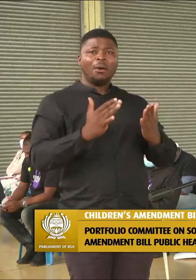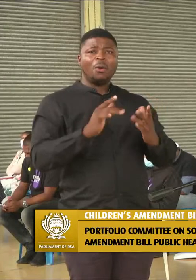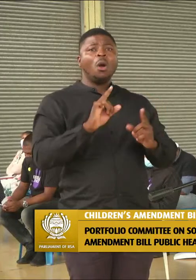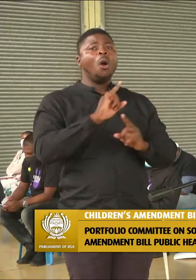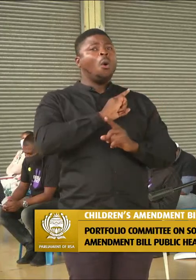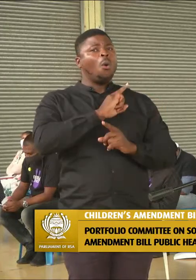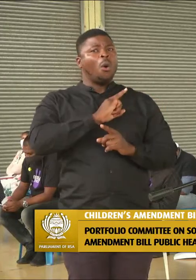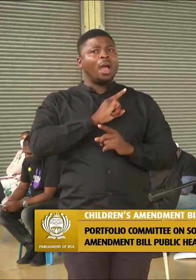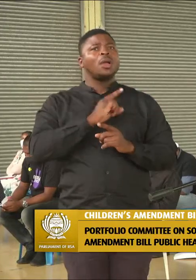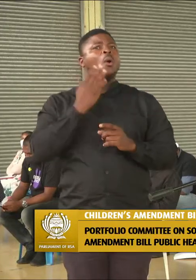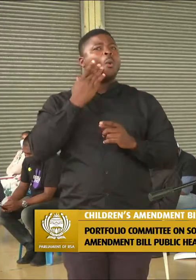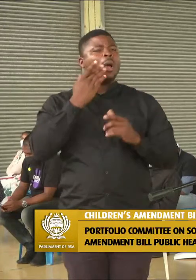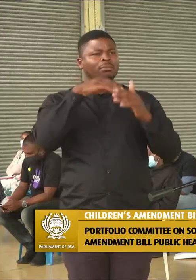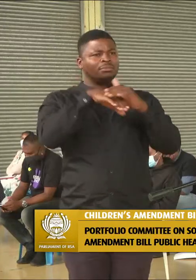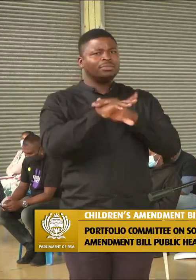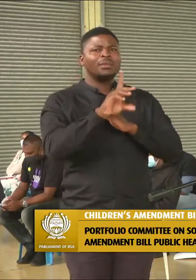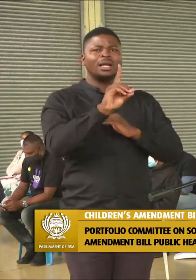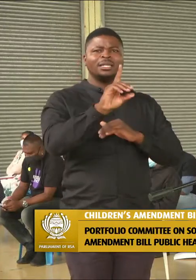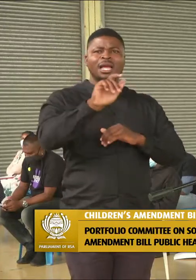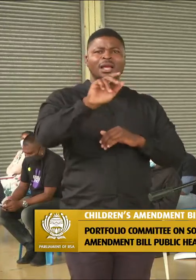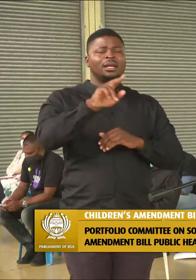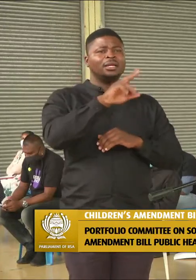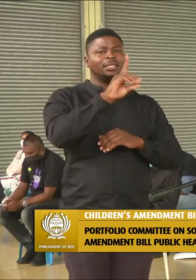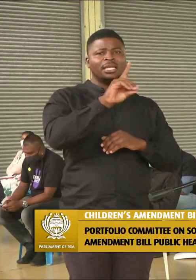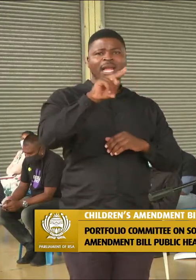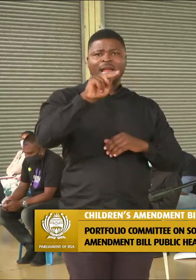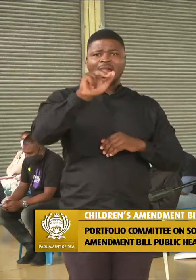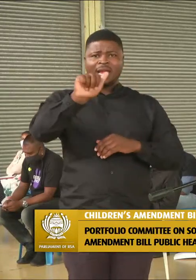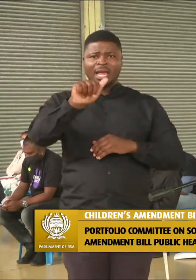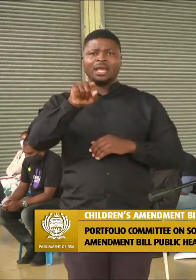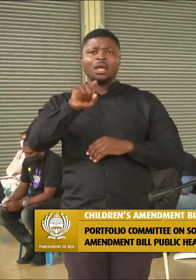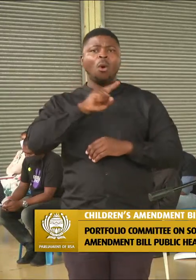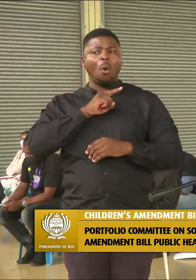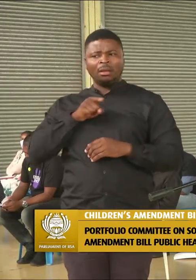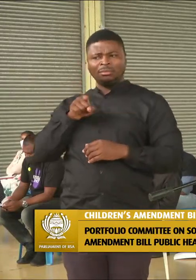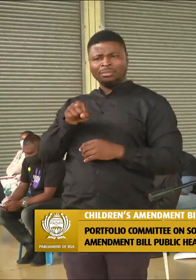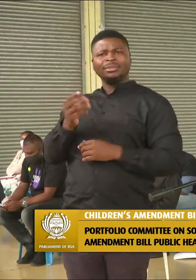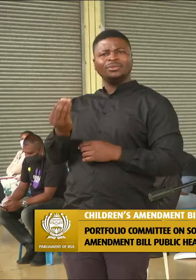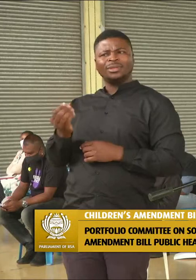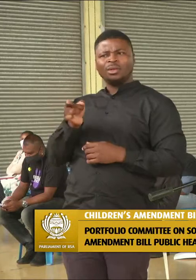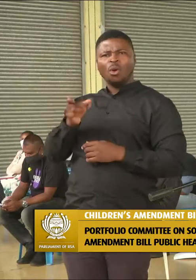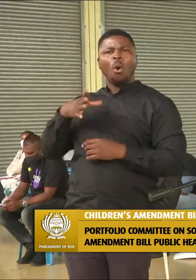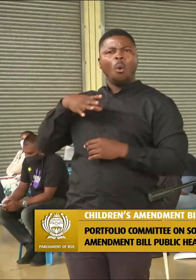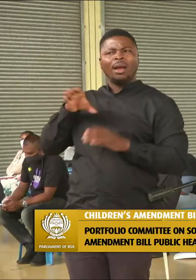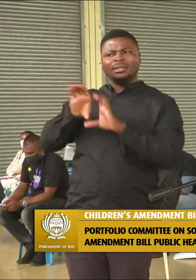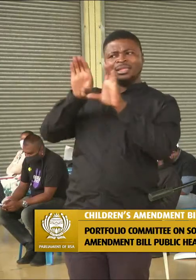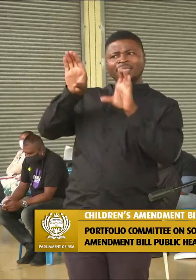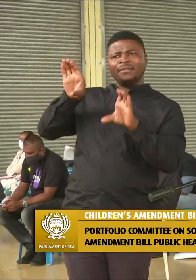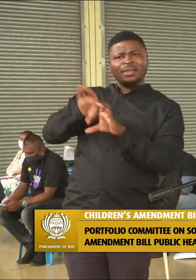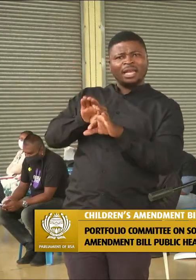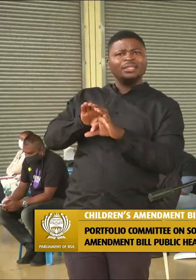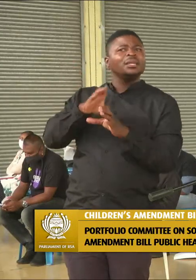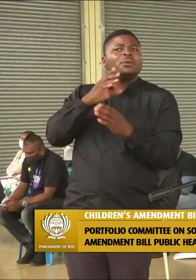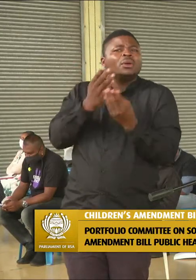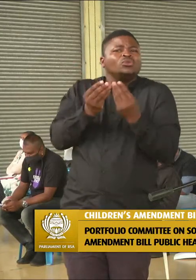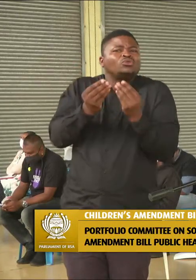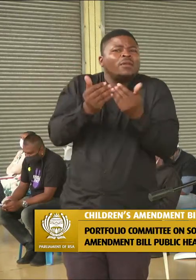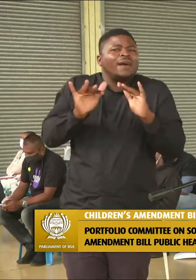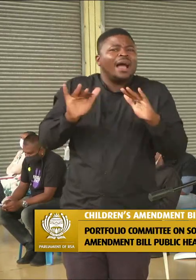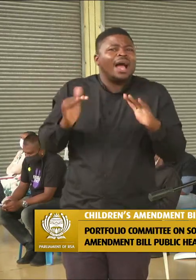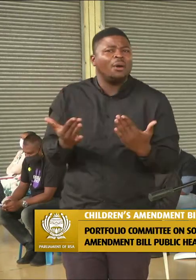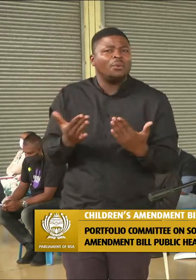uma eyokwenza i-DNA ehambisana nokuthi ufuna ukwenzela ingane certificate kuke mhlambe kubukwe i-best interest yomntwana kubonakala